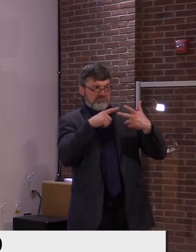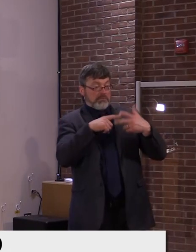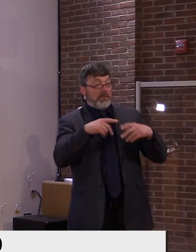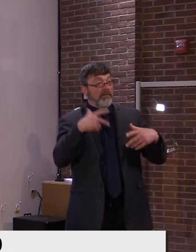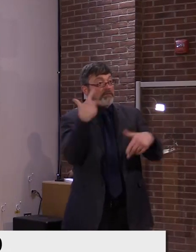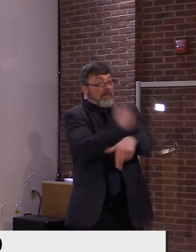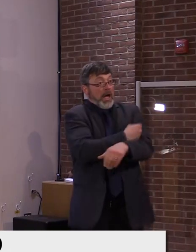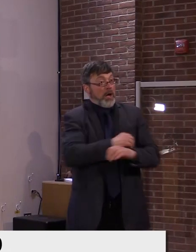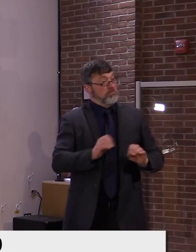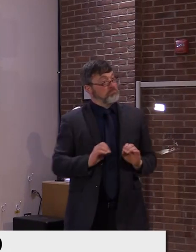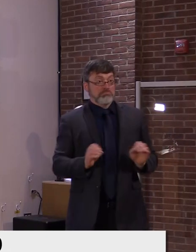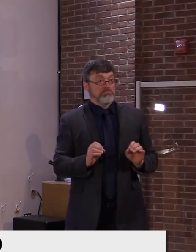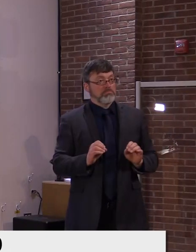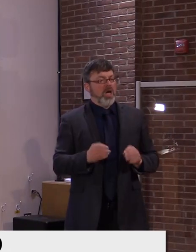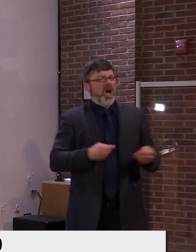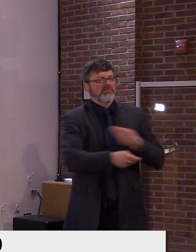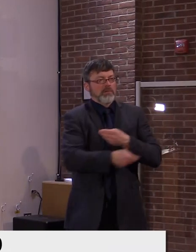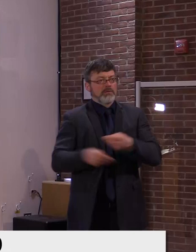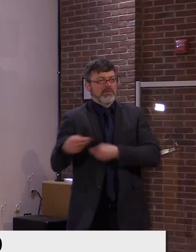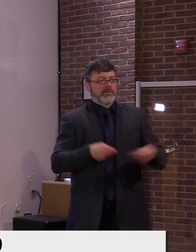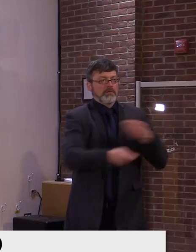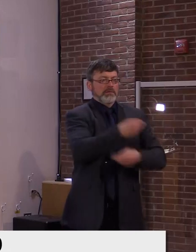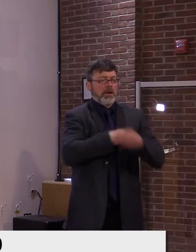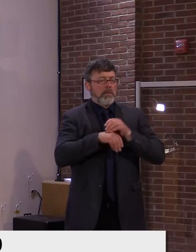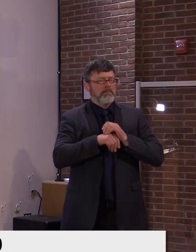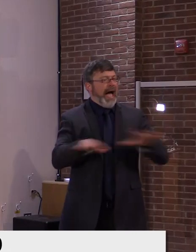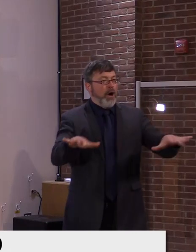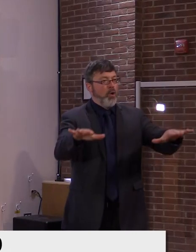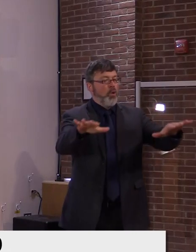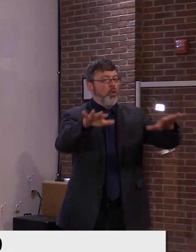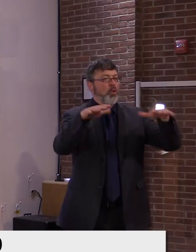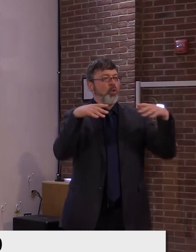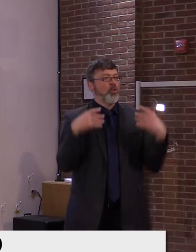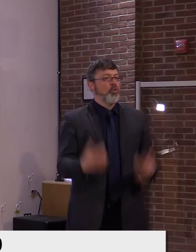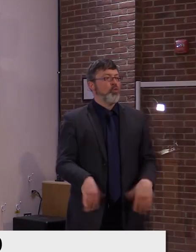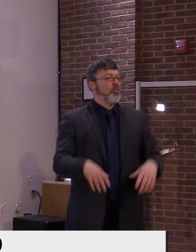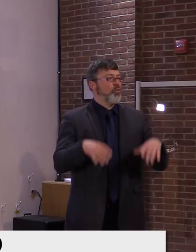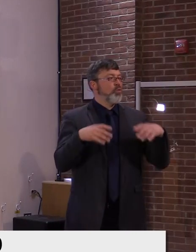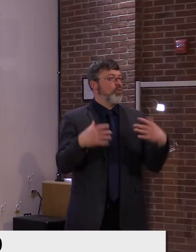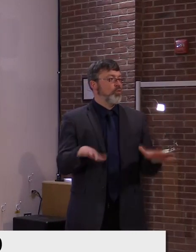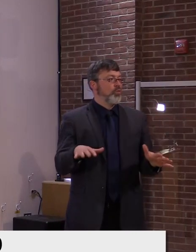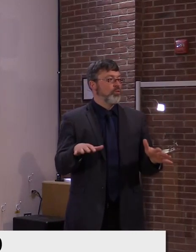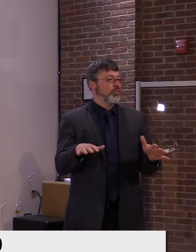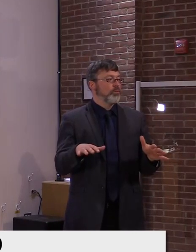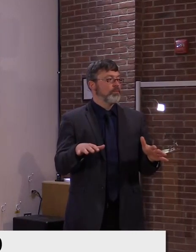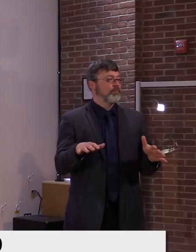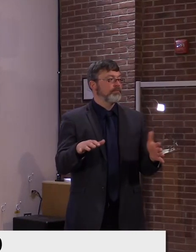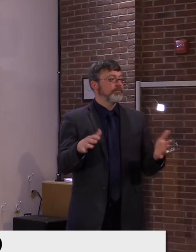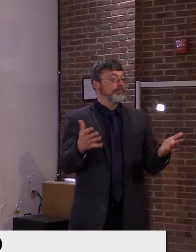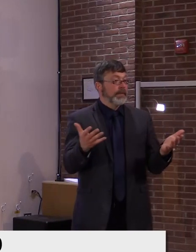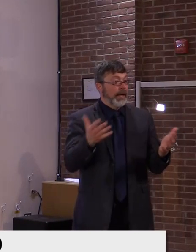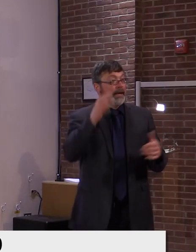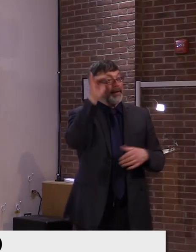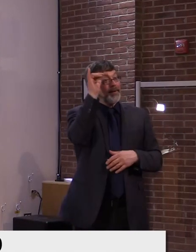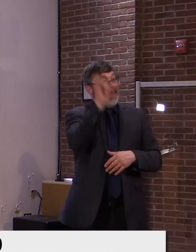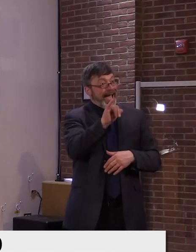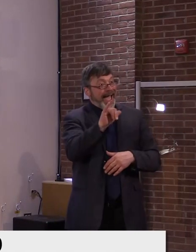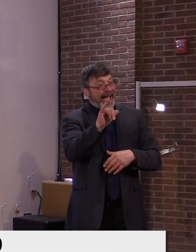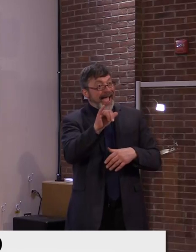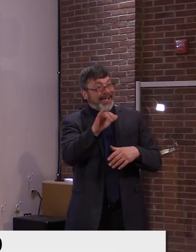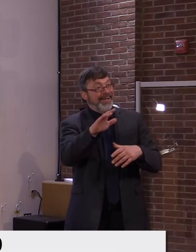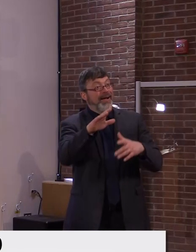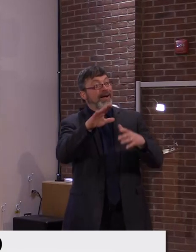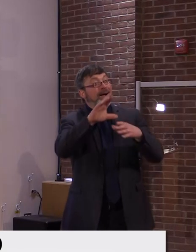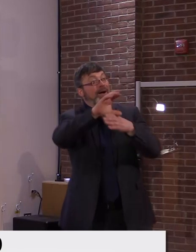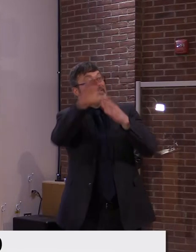to occur, leading to variants that might evade the vaccines we have. 4, we're all